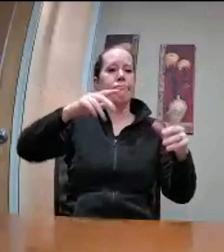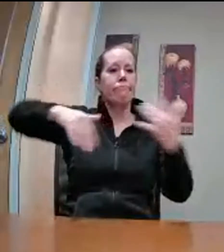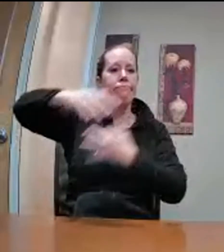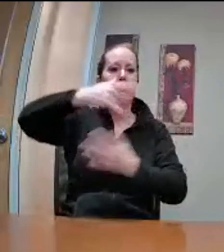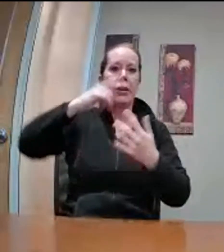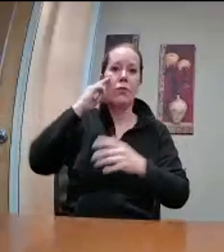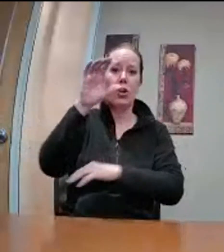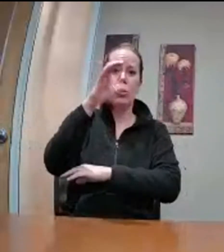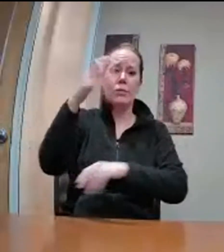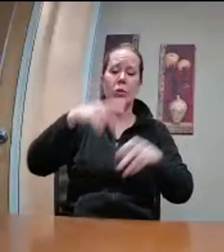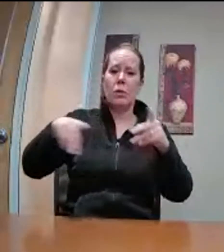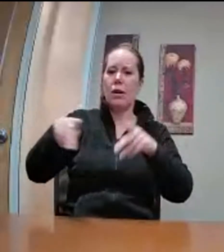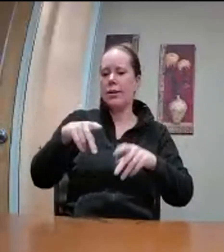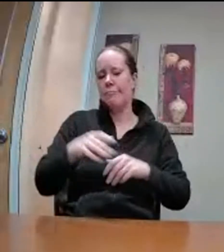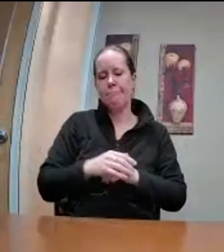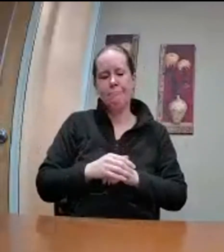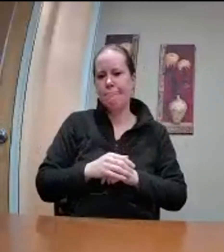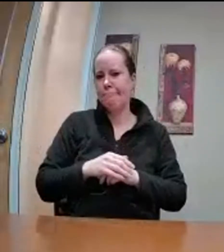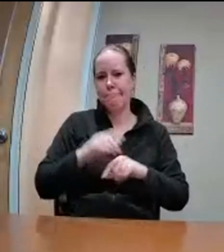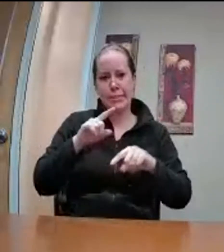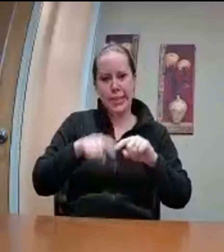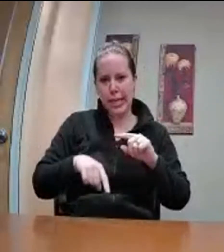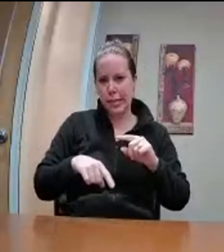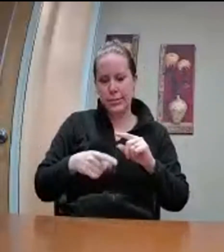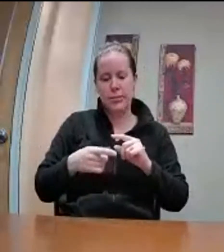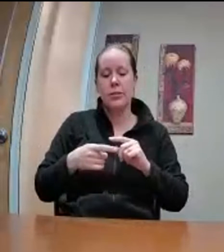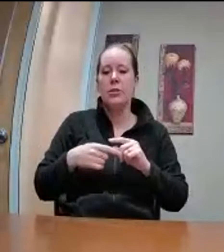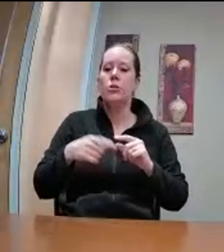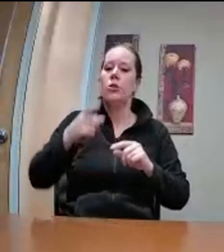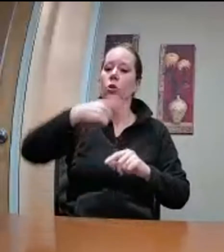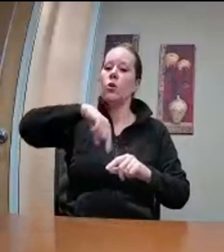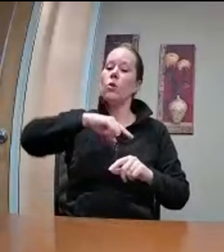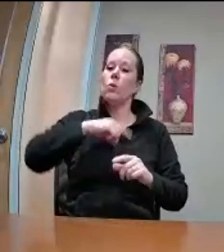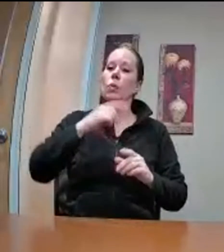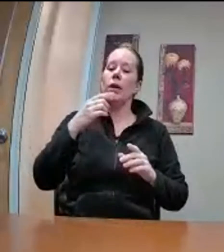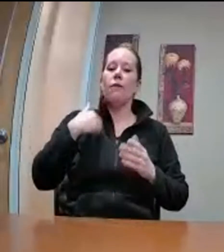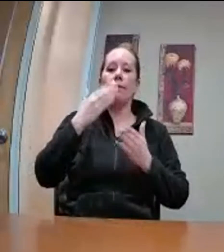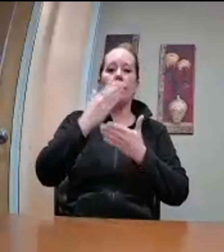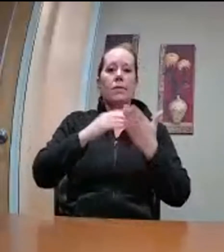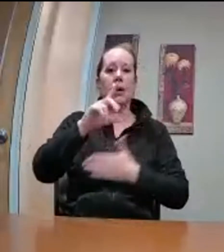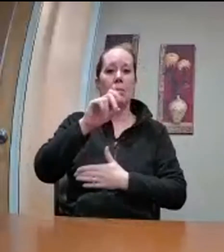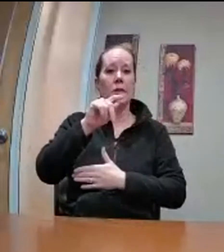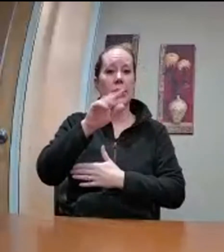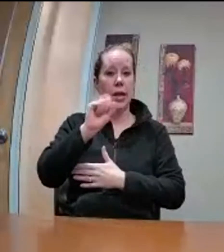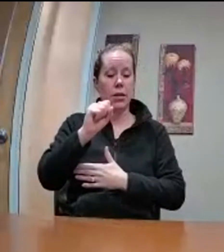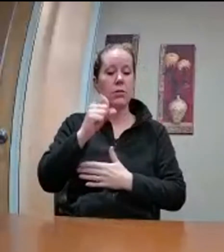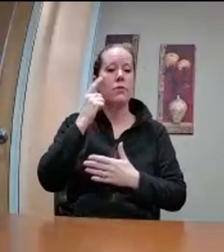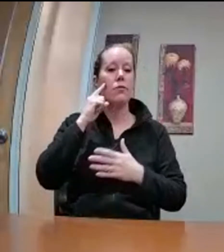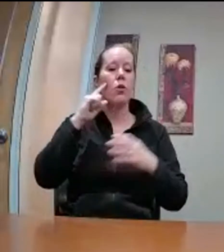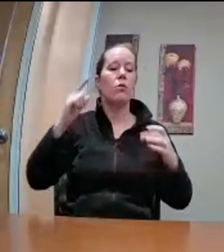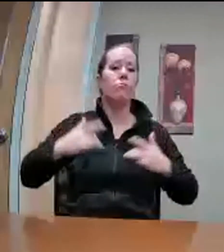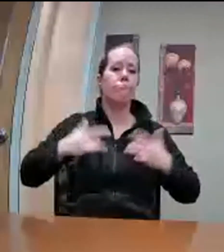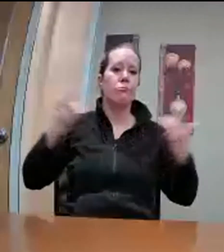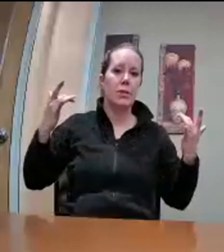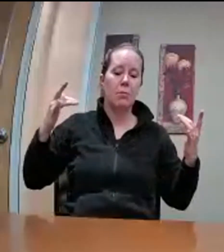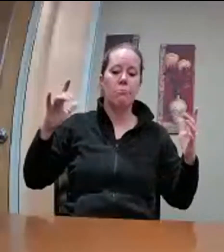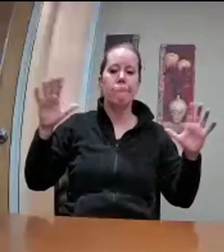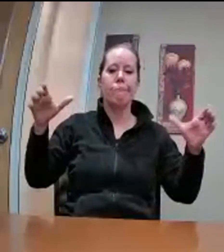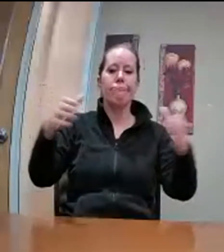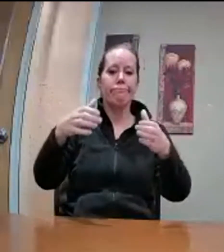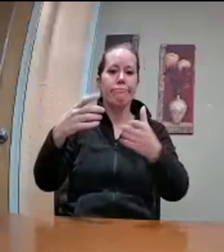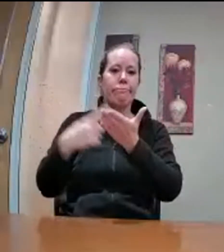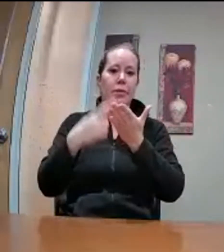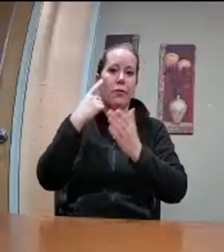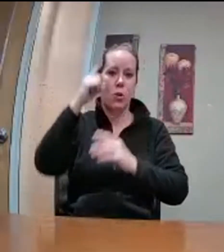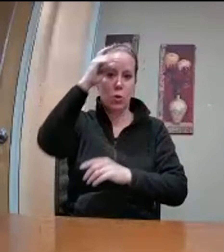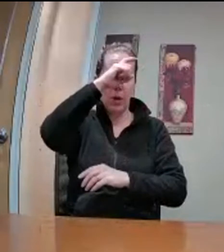dates for the residents, and we plan to put up our big tree this year, and we're asking staff if they want to form a choir,